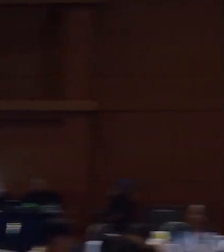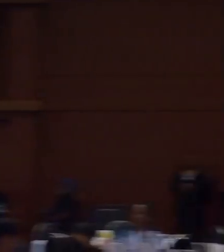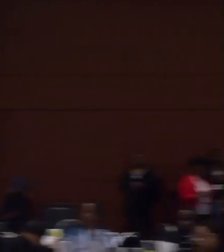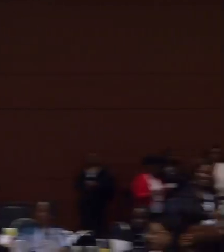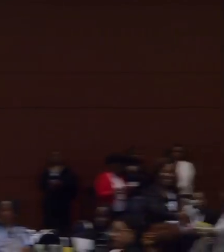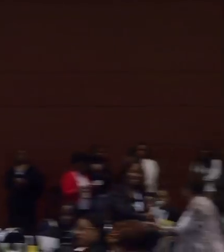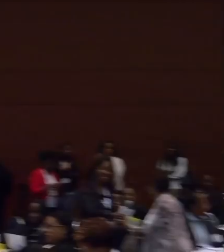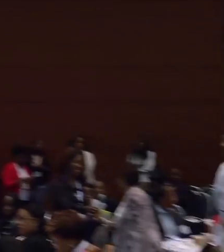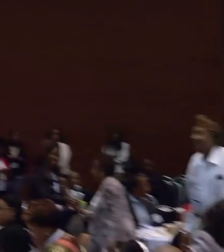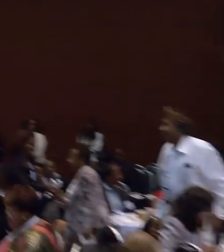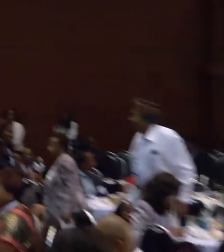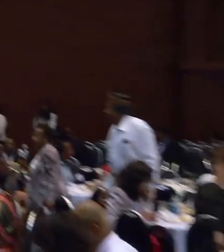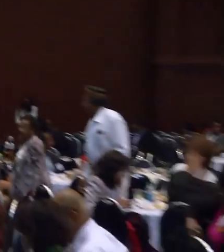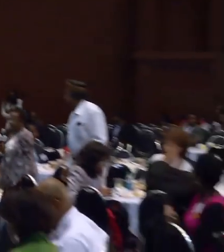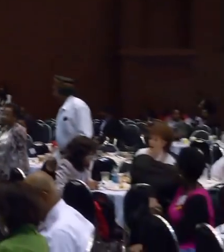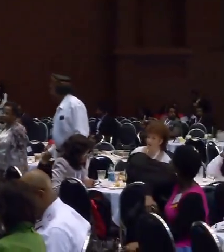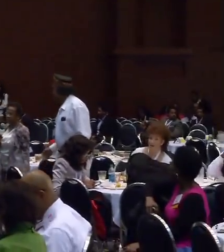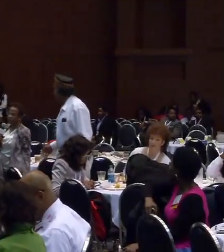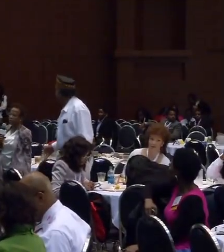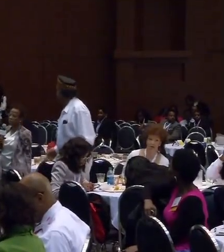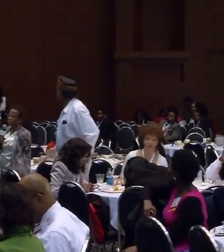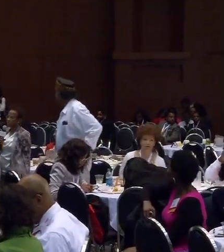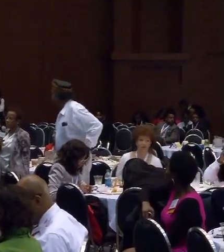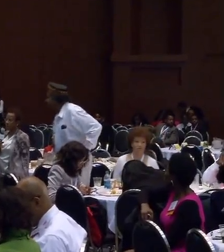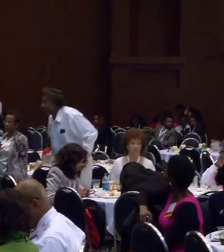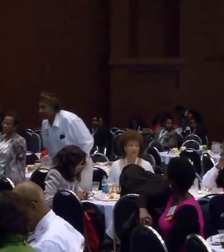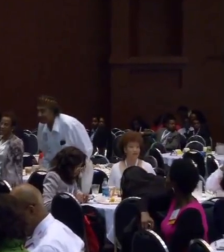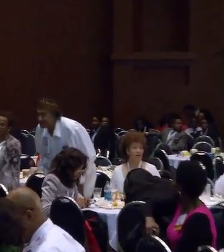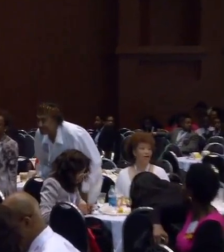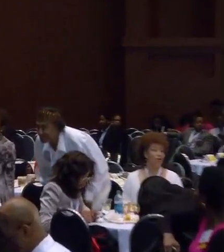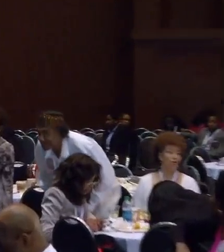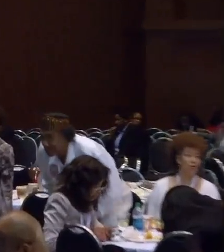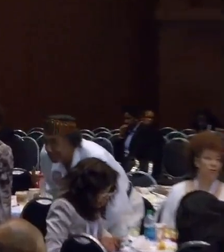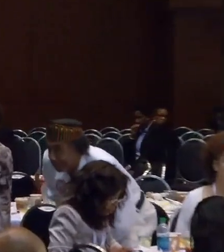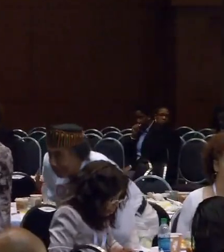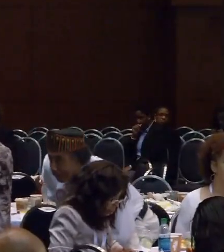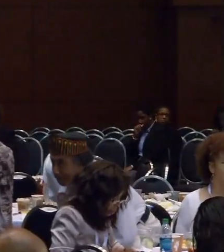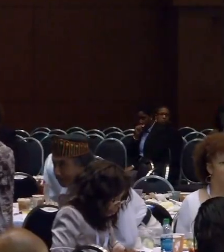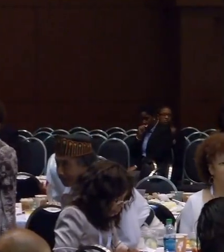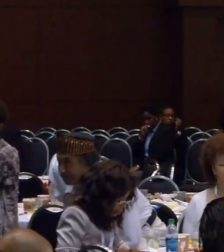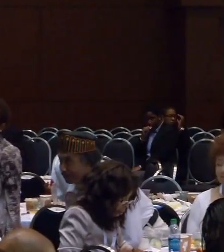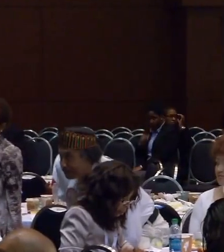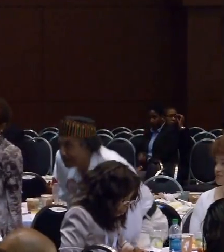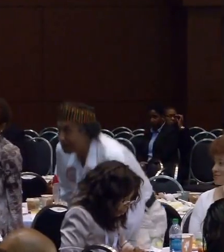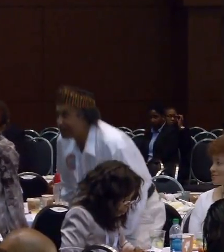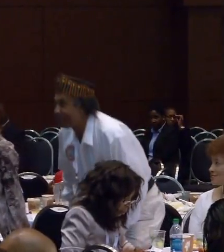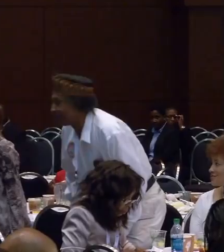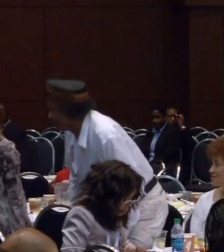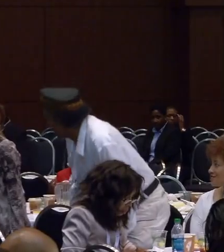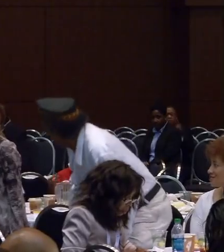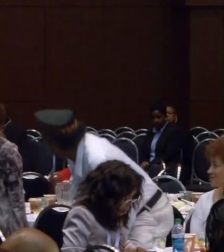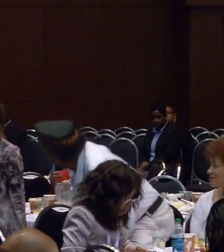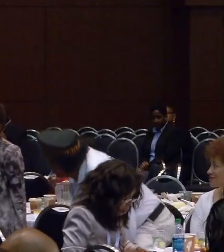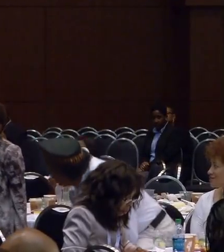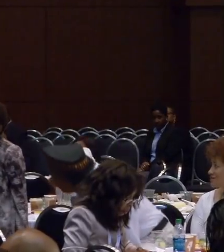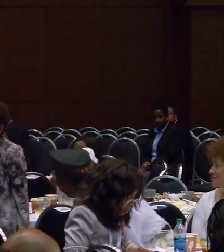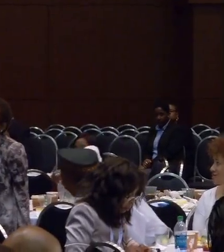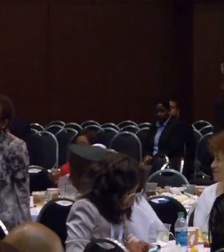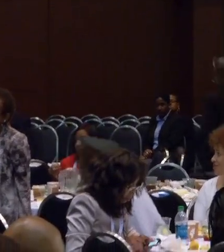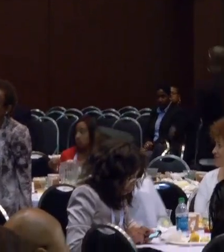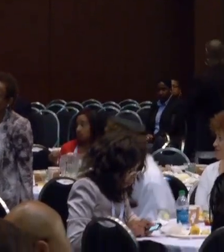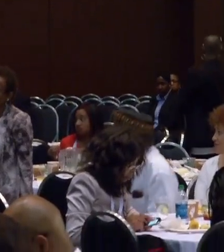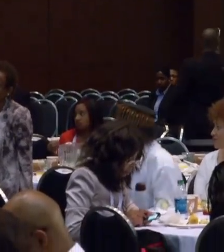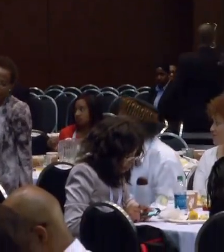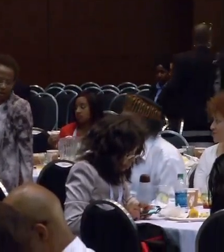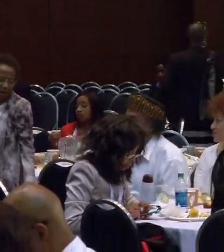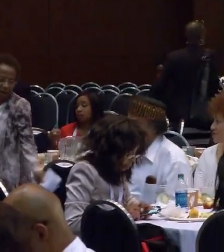question. Yay. You addressed what I was going to ask. Oh, that wasn't you. Okay, go ahead. I did. Sorry. Go ahead.